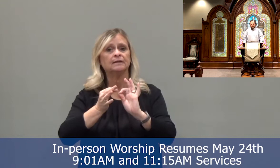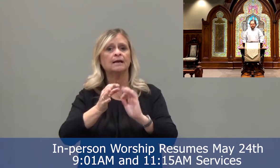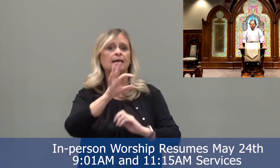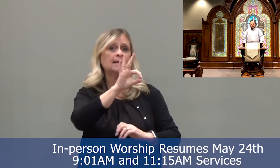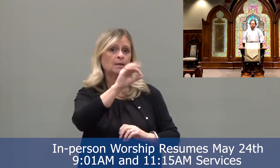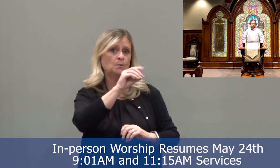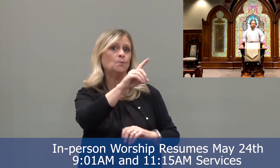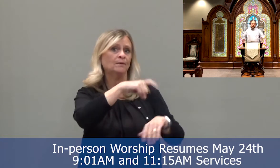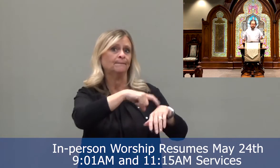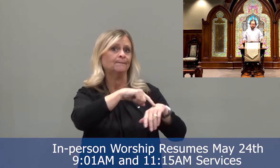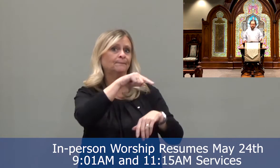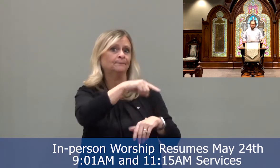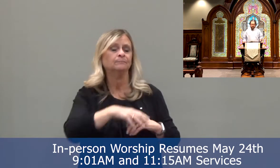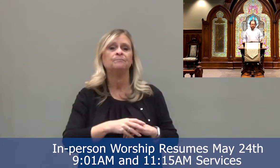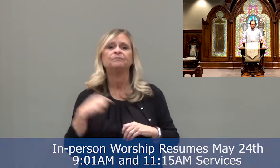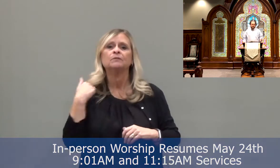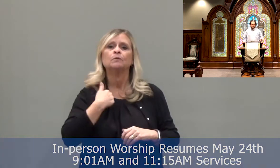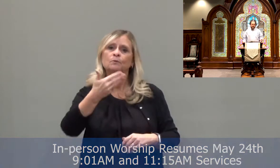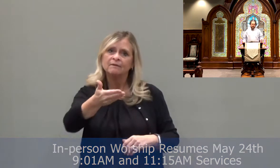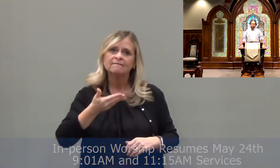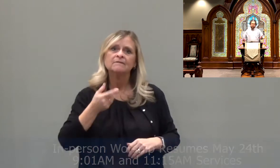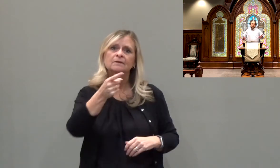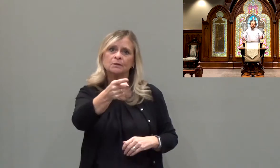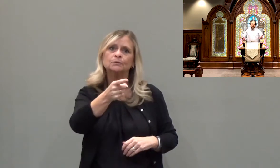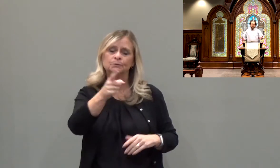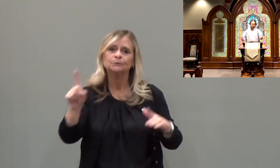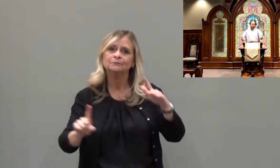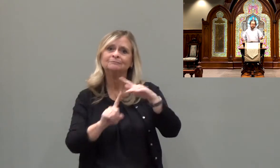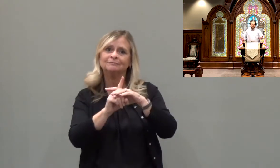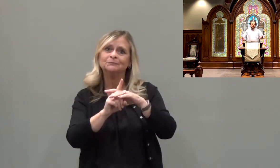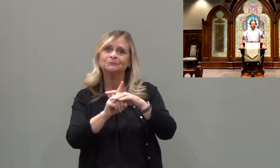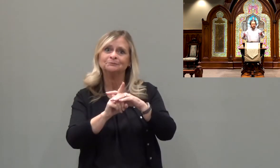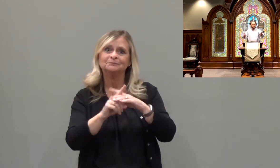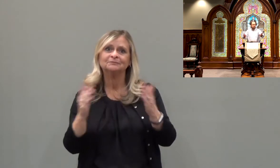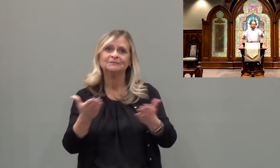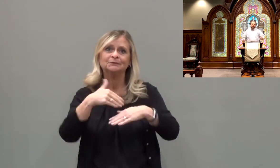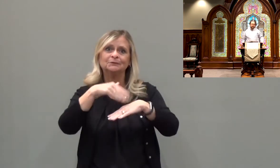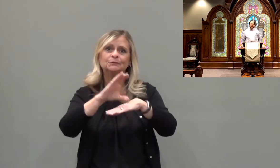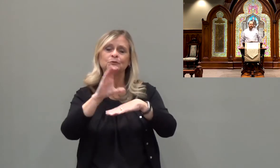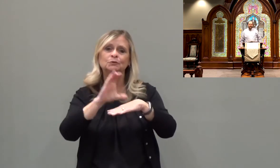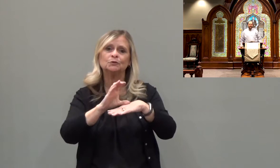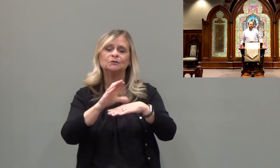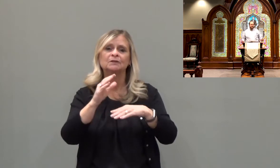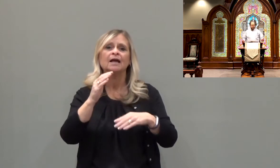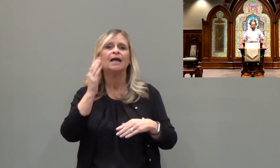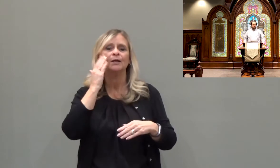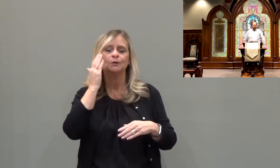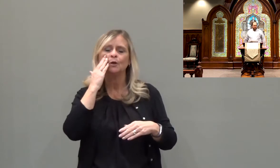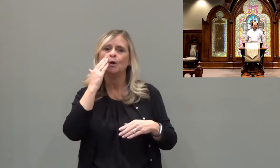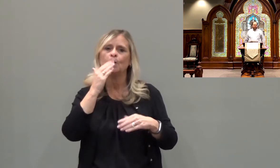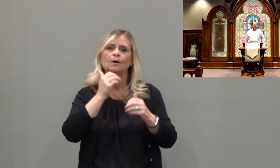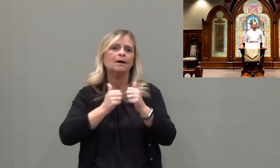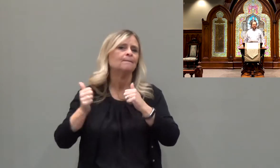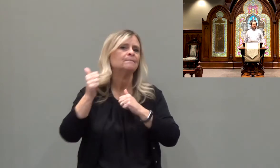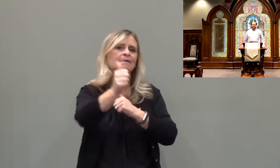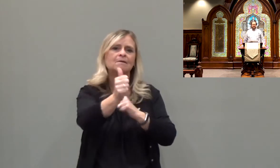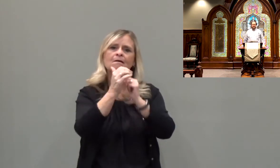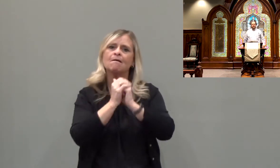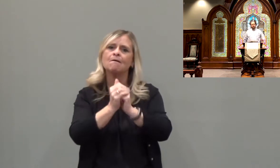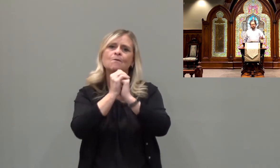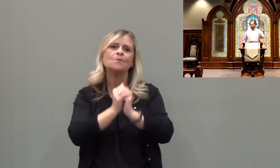9:01. And we invite you to come, and we want you to know that beyond worshiping God, our first